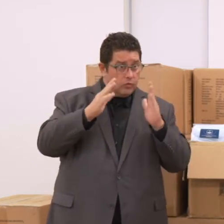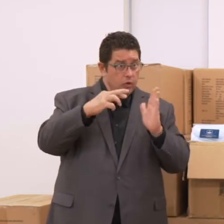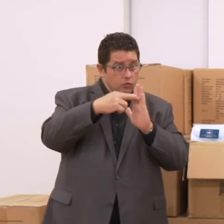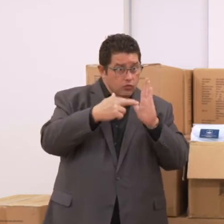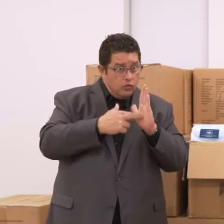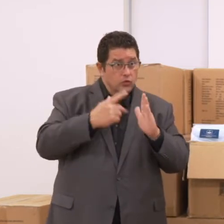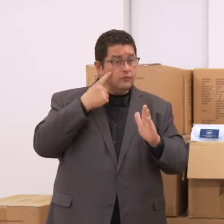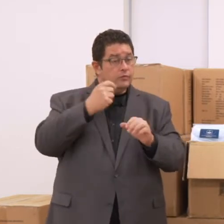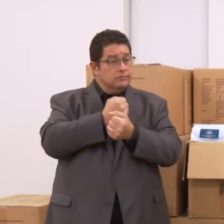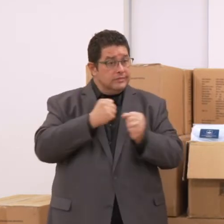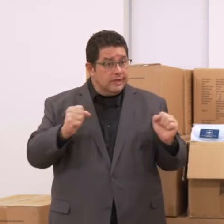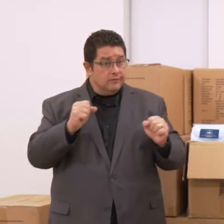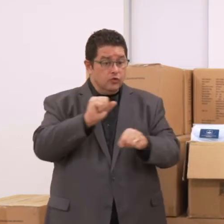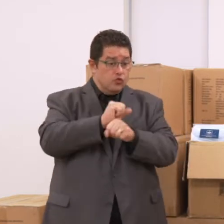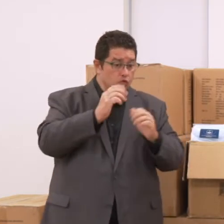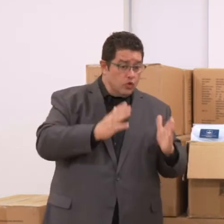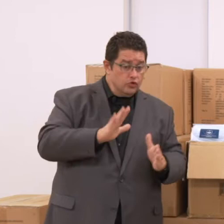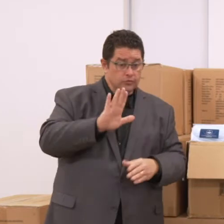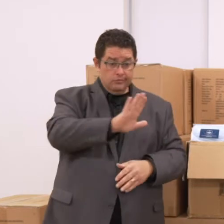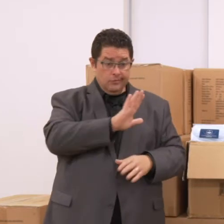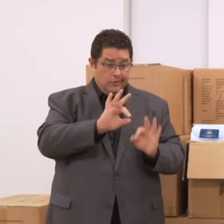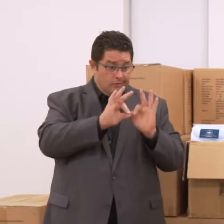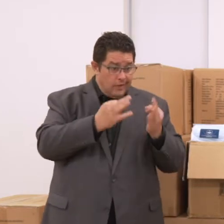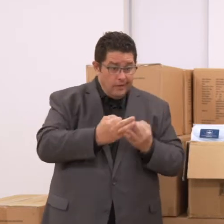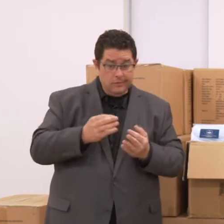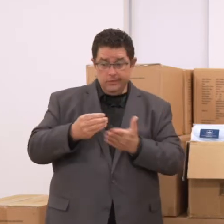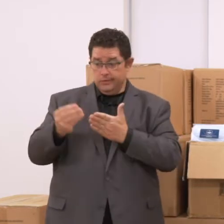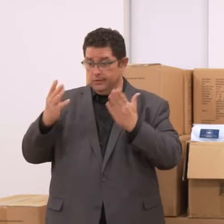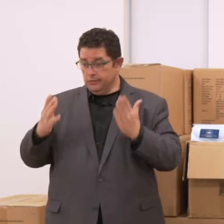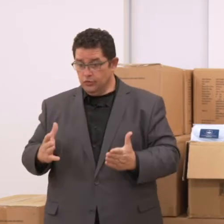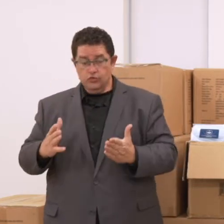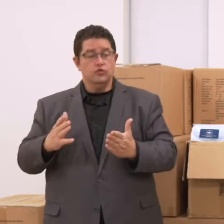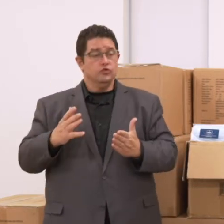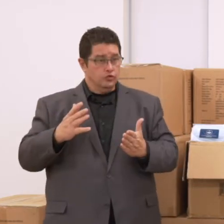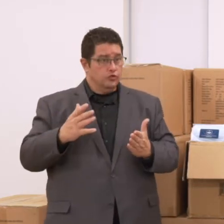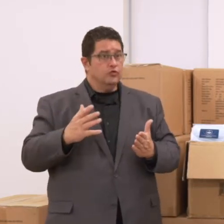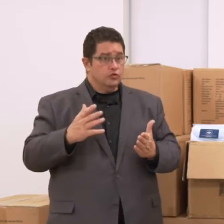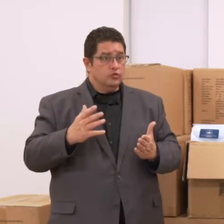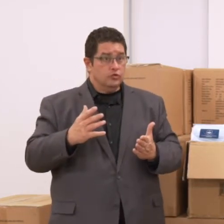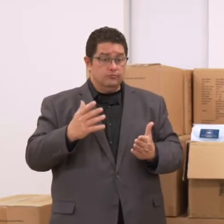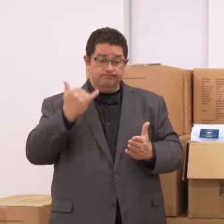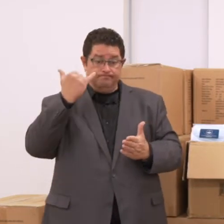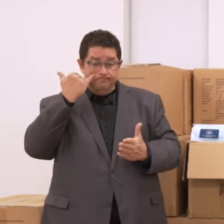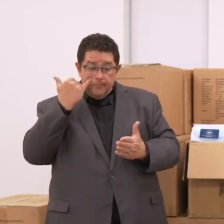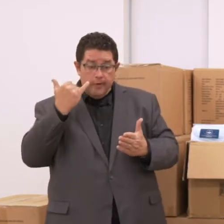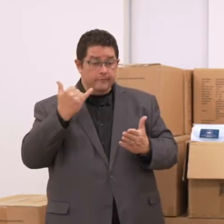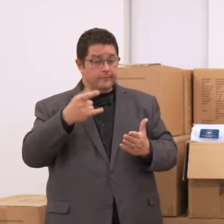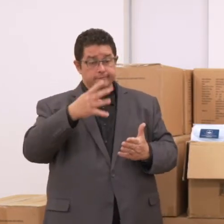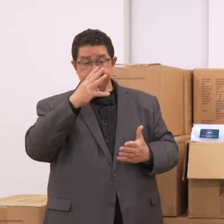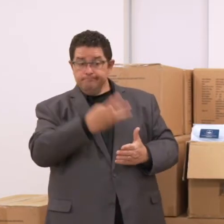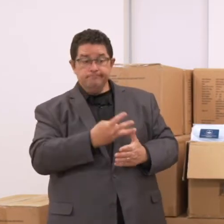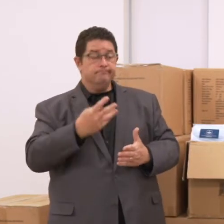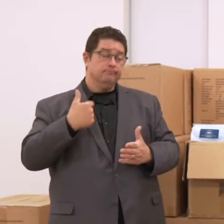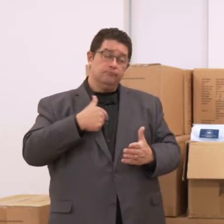safety of their workers and their families and their customers will, when necessary, ask them to